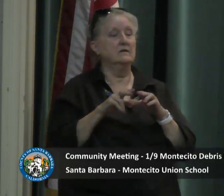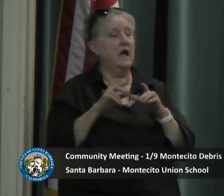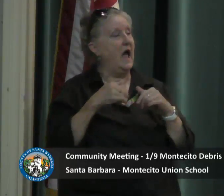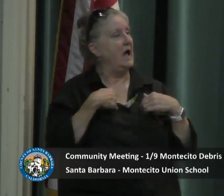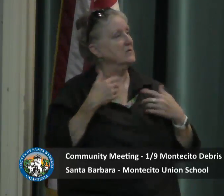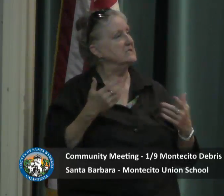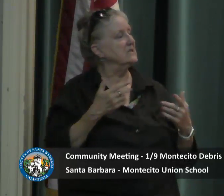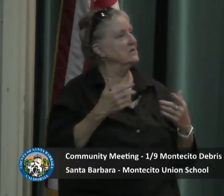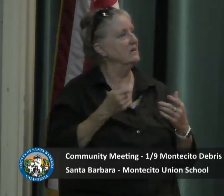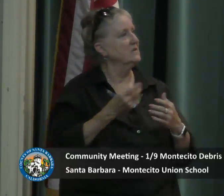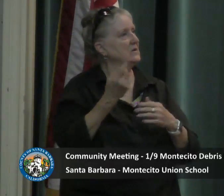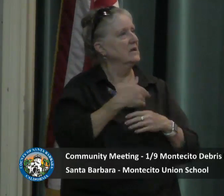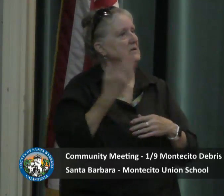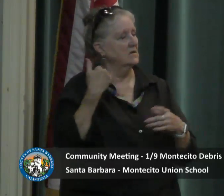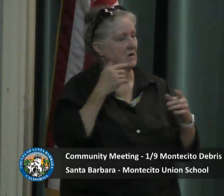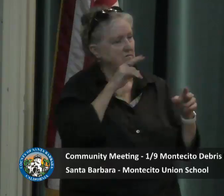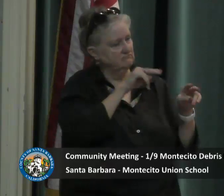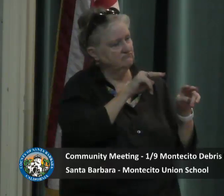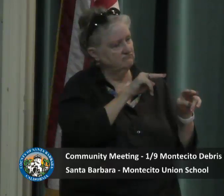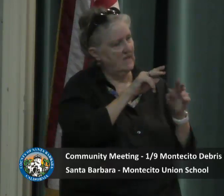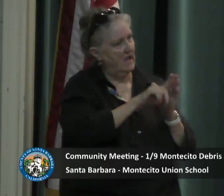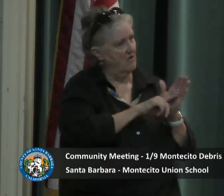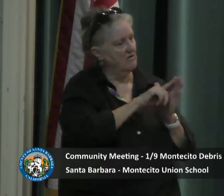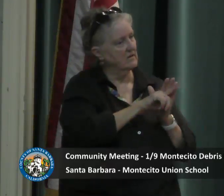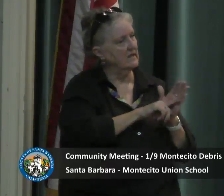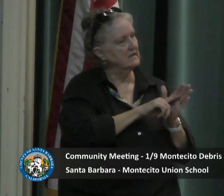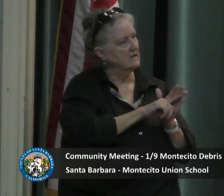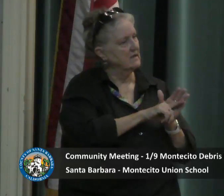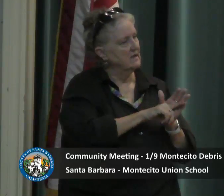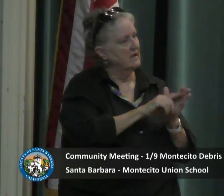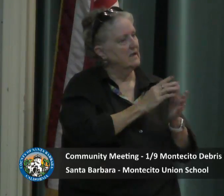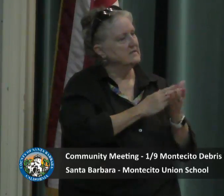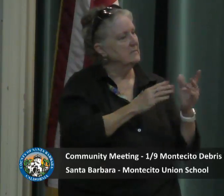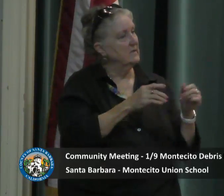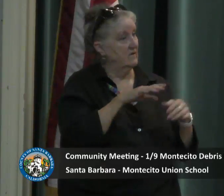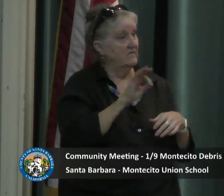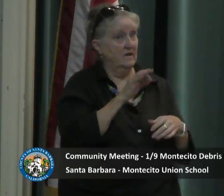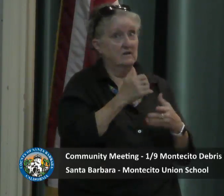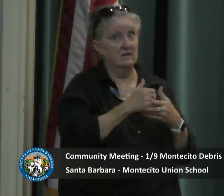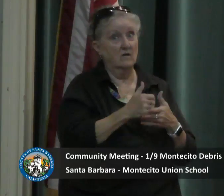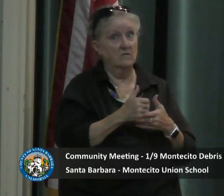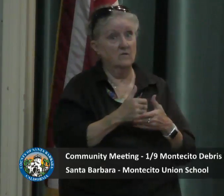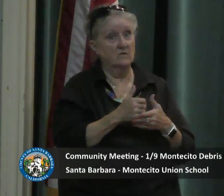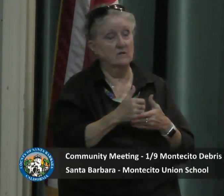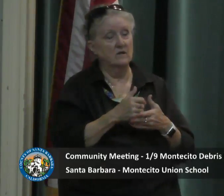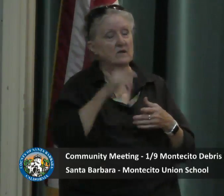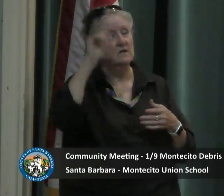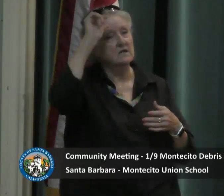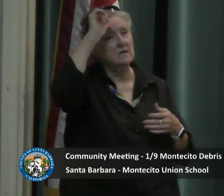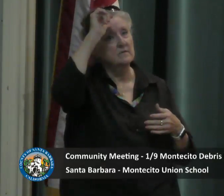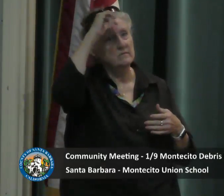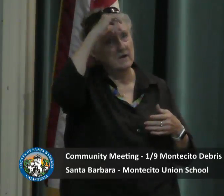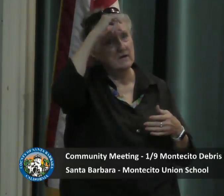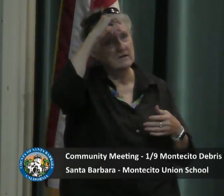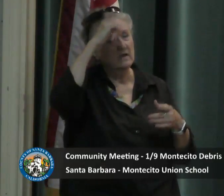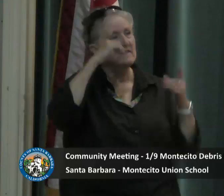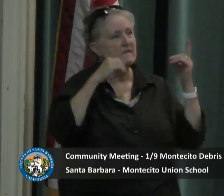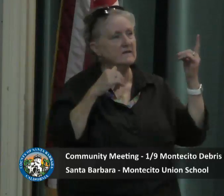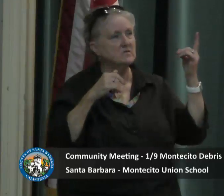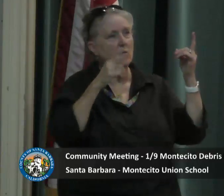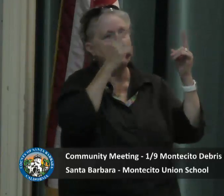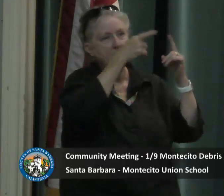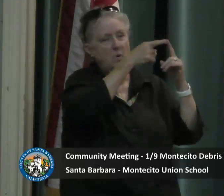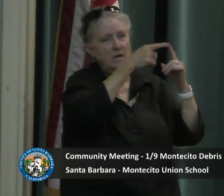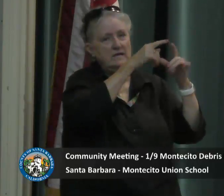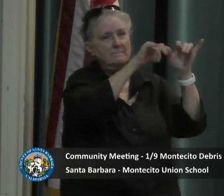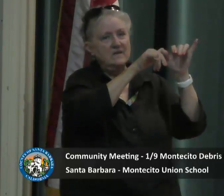here a few days ago and looked at the hourly report, and some people might find that helpful. Keep in mind, that is just a point-in-time measurement